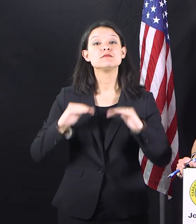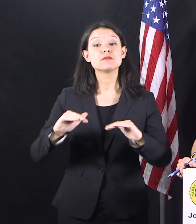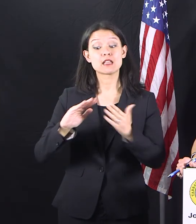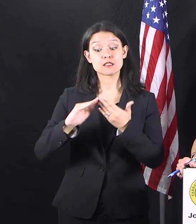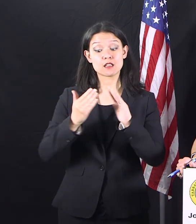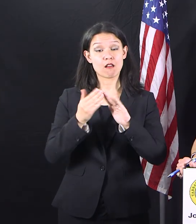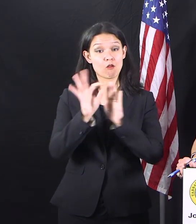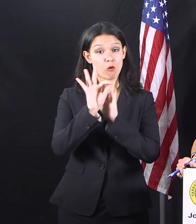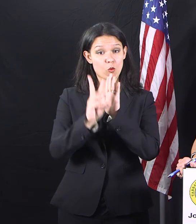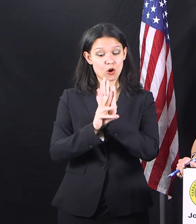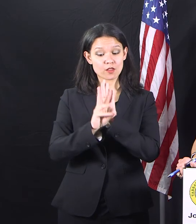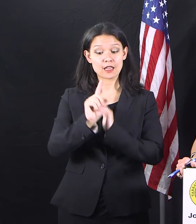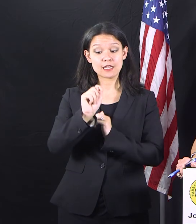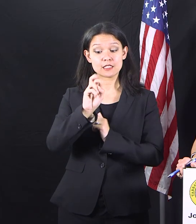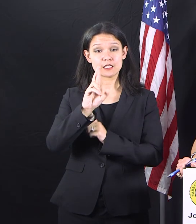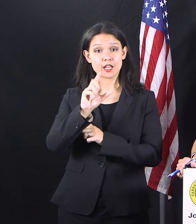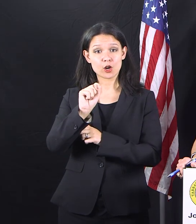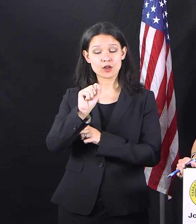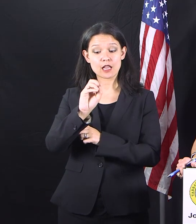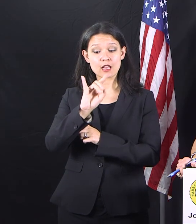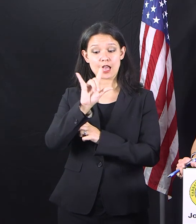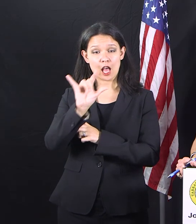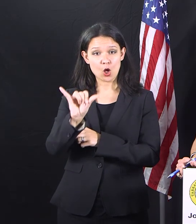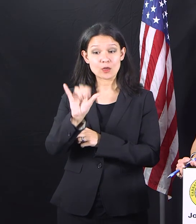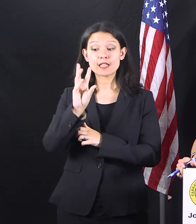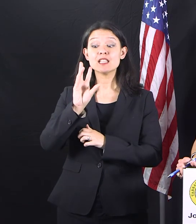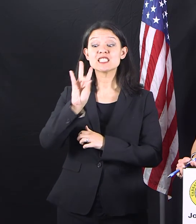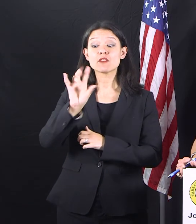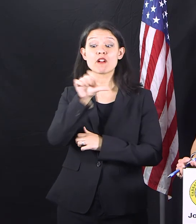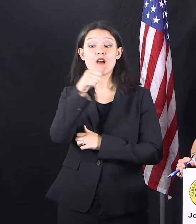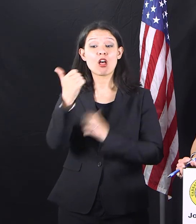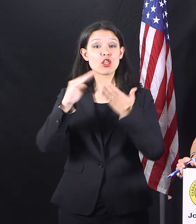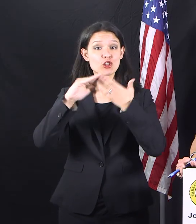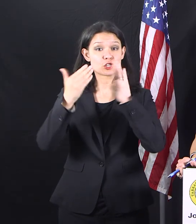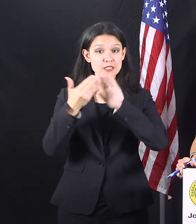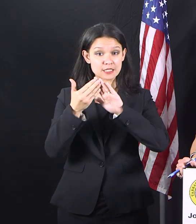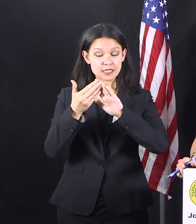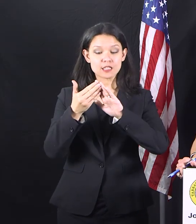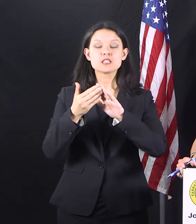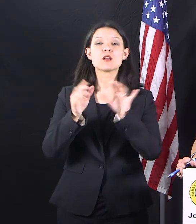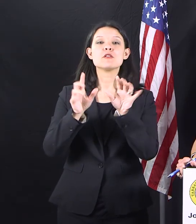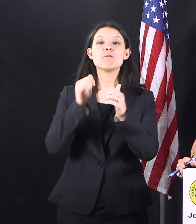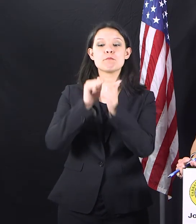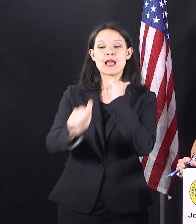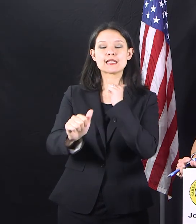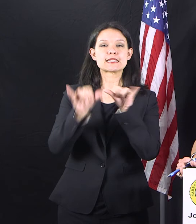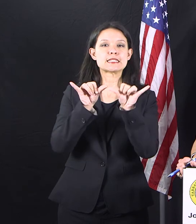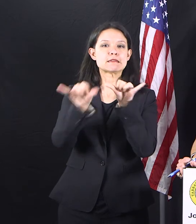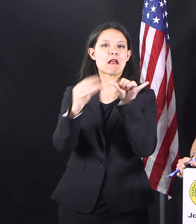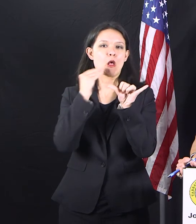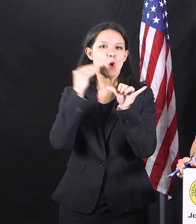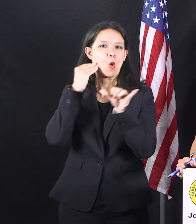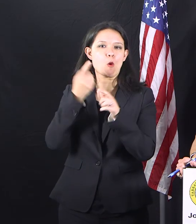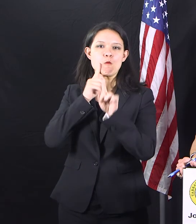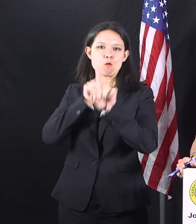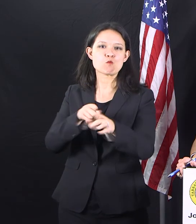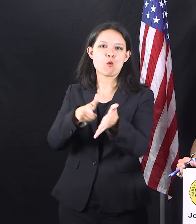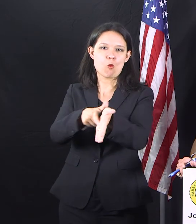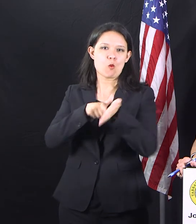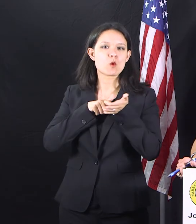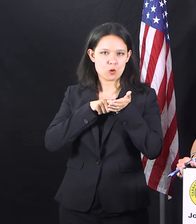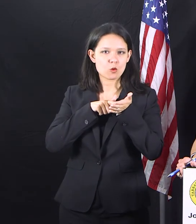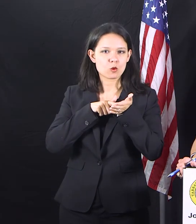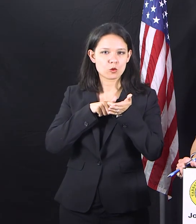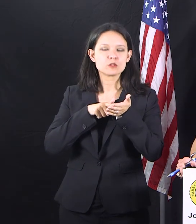seven other major cities, and six of the major metropolitan counties passed a stay-at-home order. I thought I'd go over just